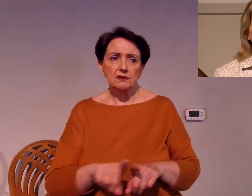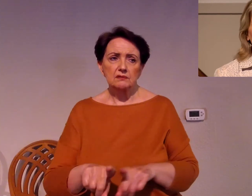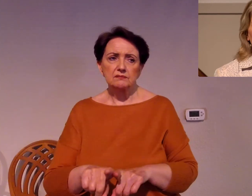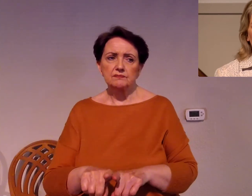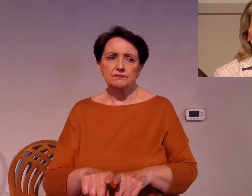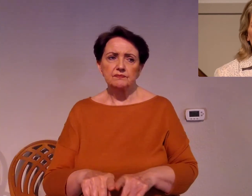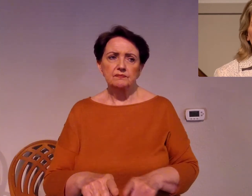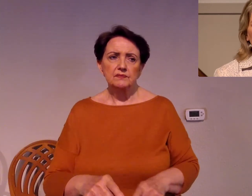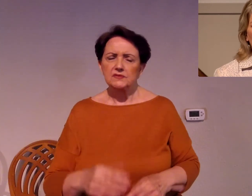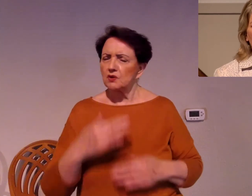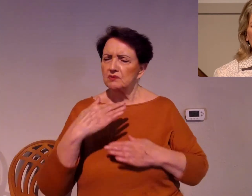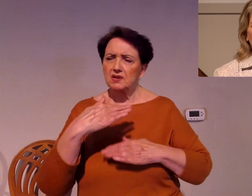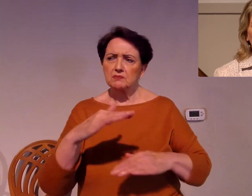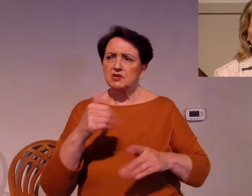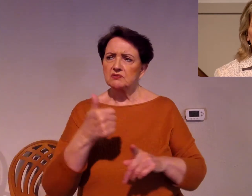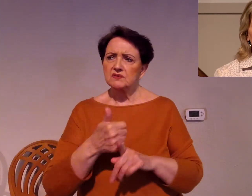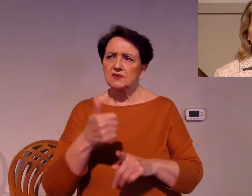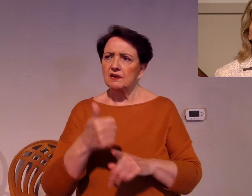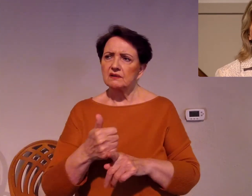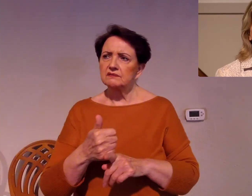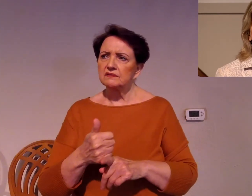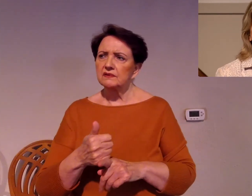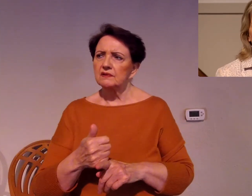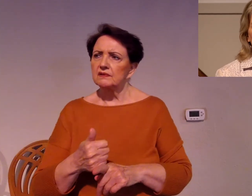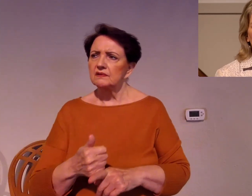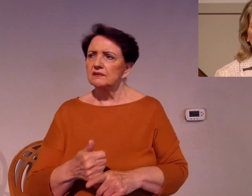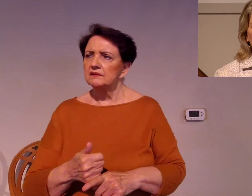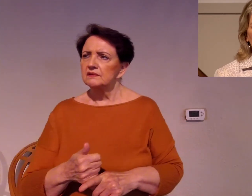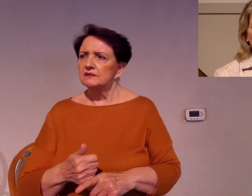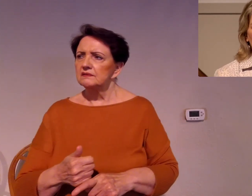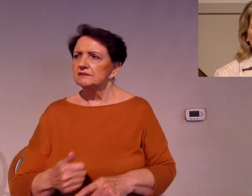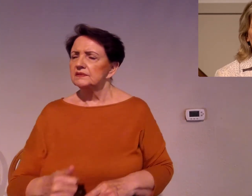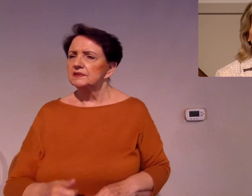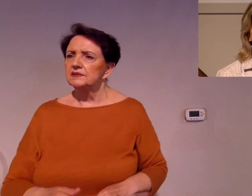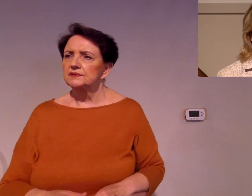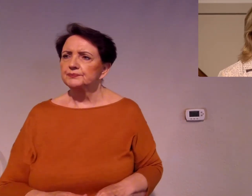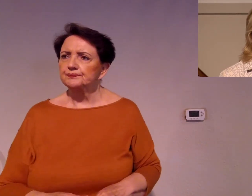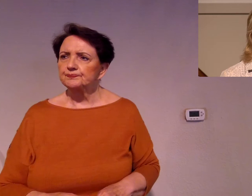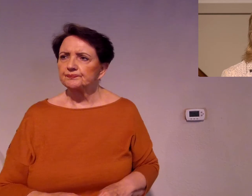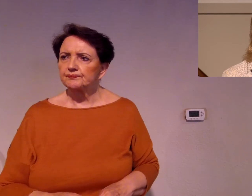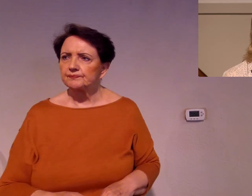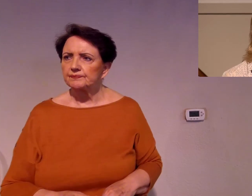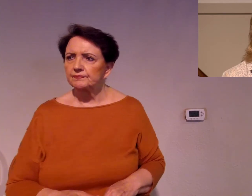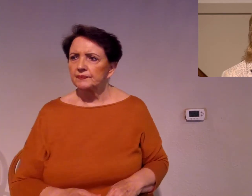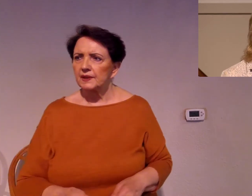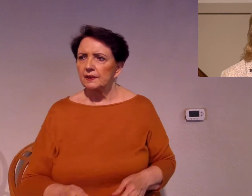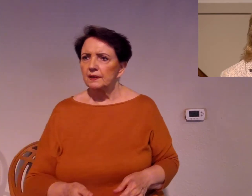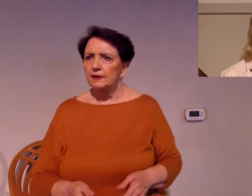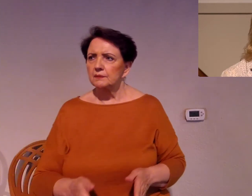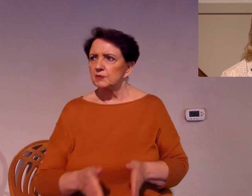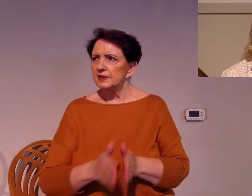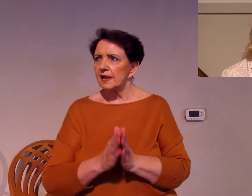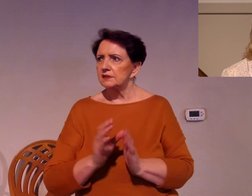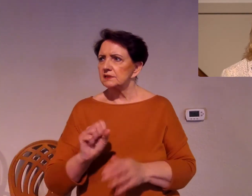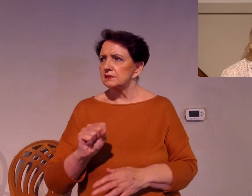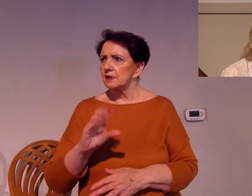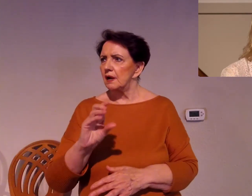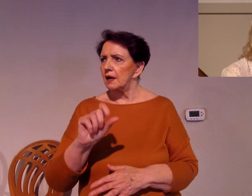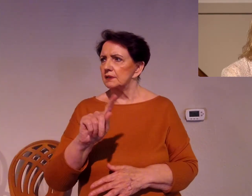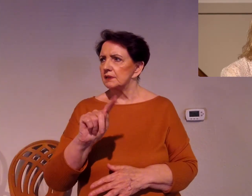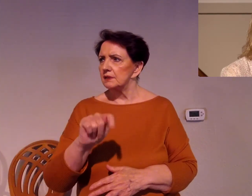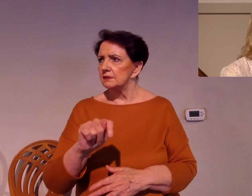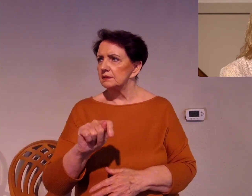Let's don't limit this grand and glorious call that's within each of us. I'm going to ask God to come up, and I'm going to end